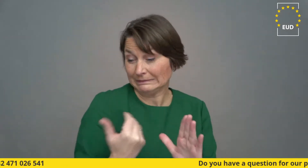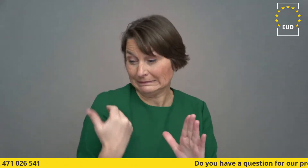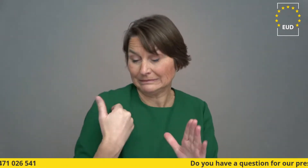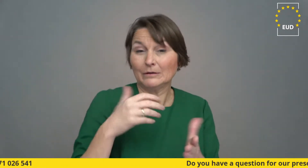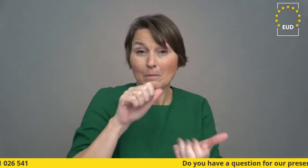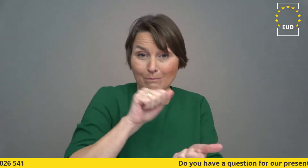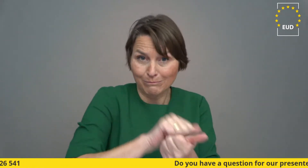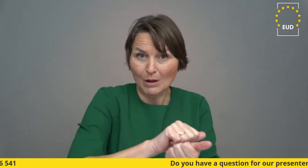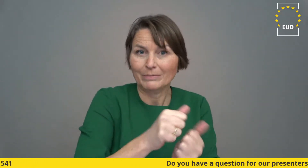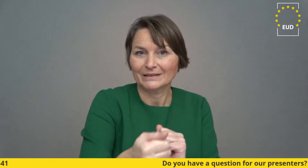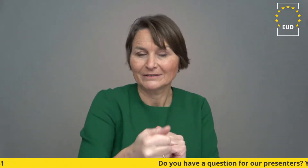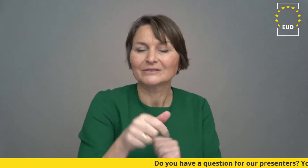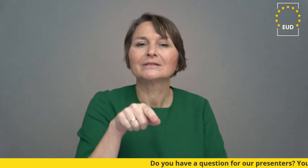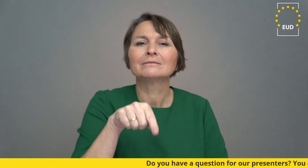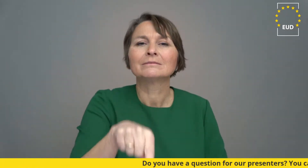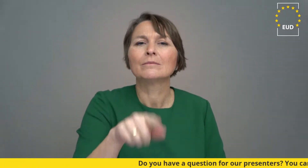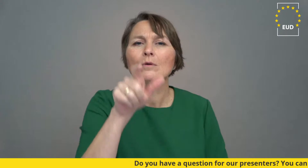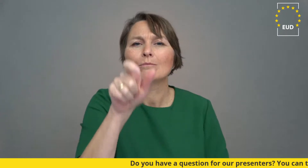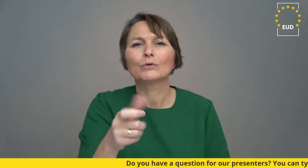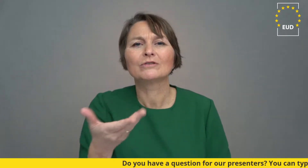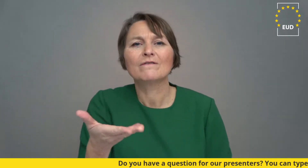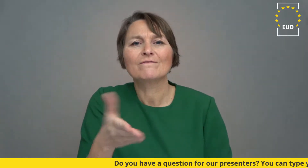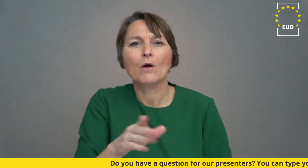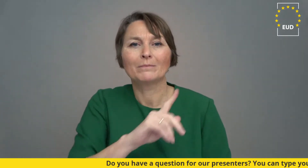There's also an article that's been written on the London seminar,